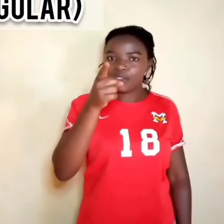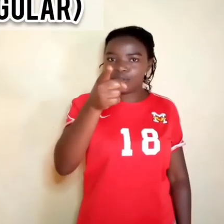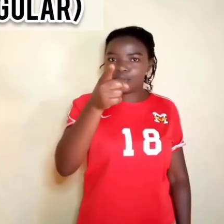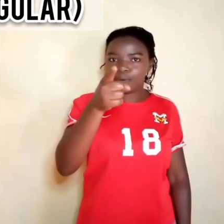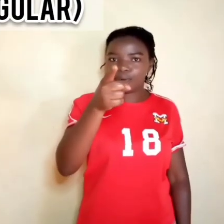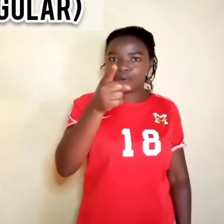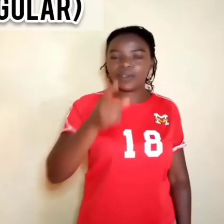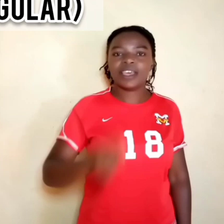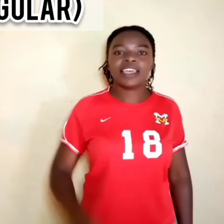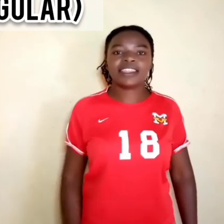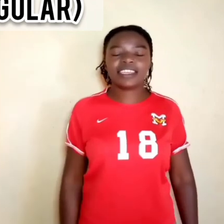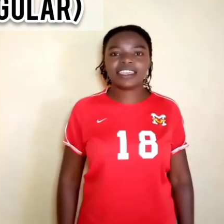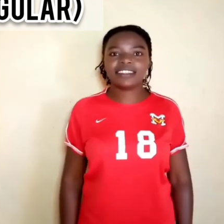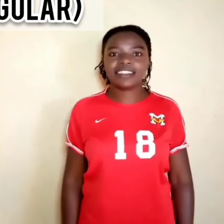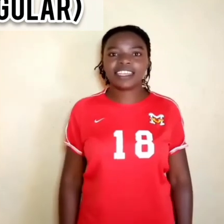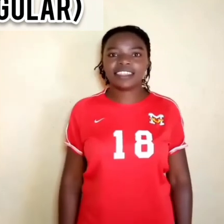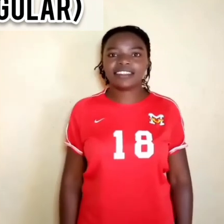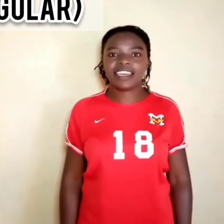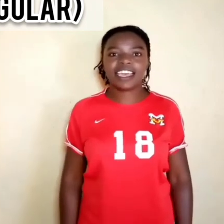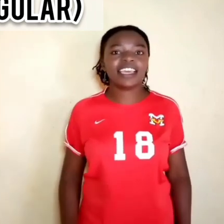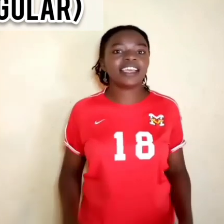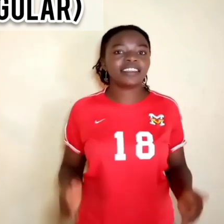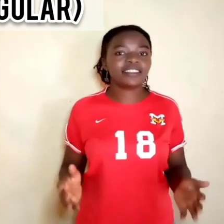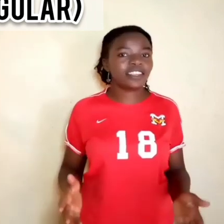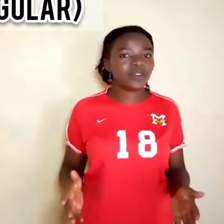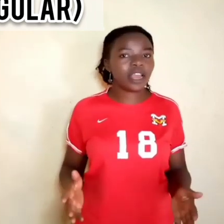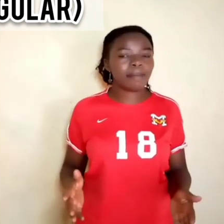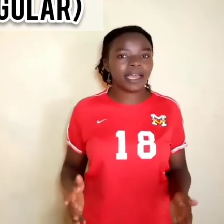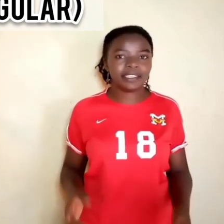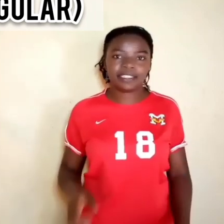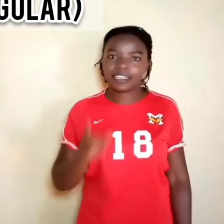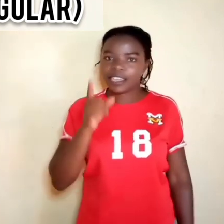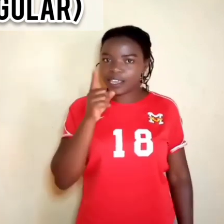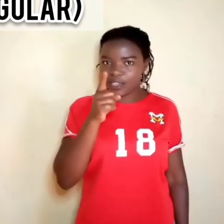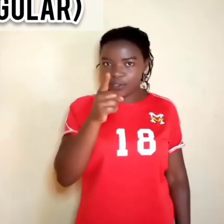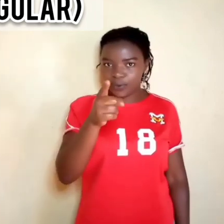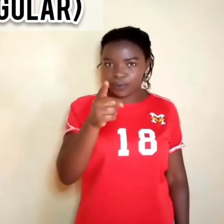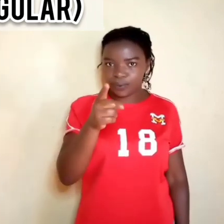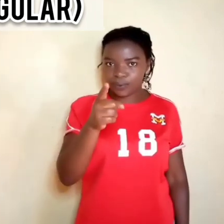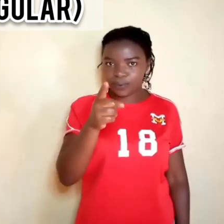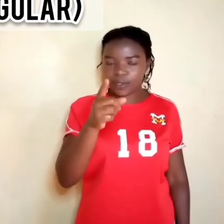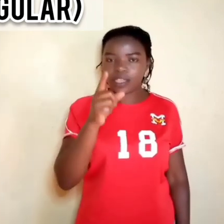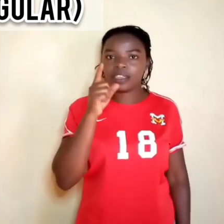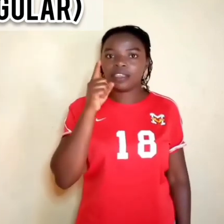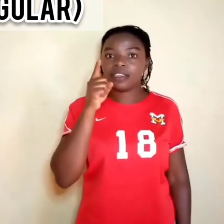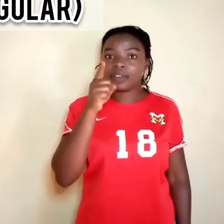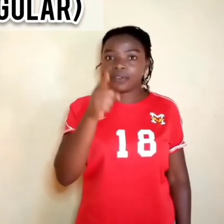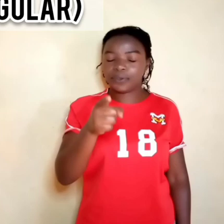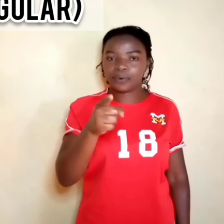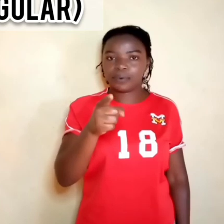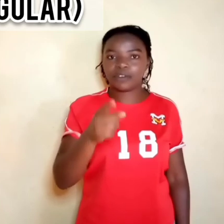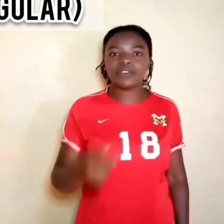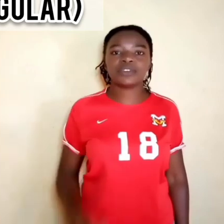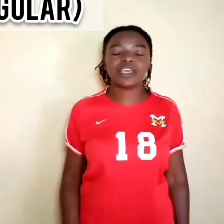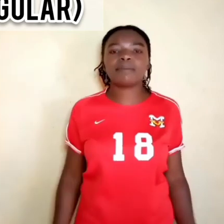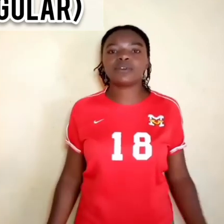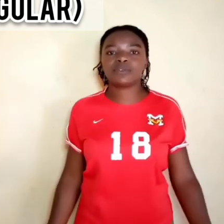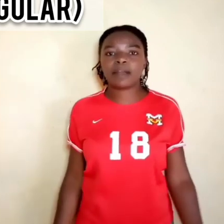You. This is the singular part. You. When you're talking about one